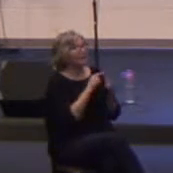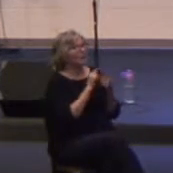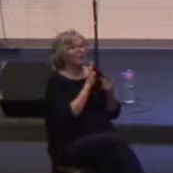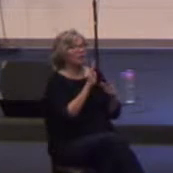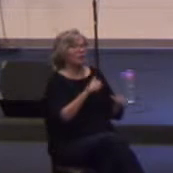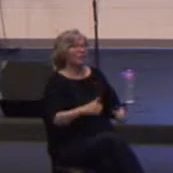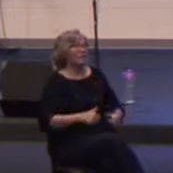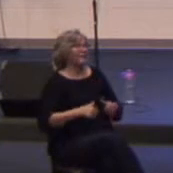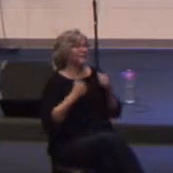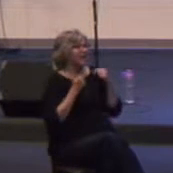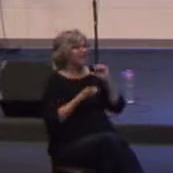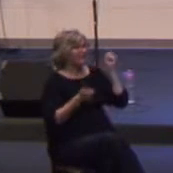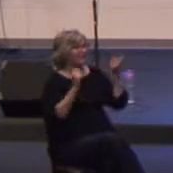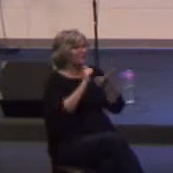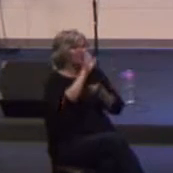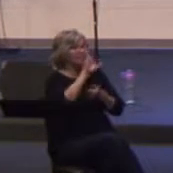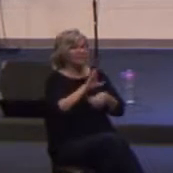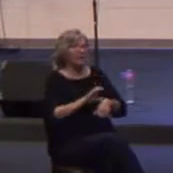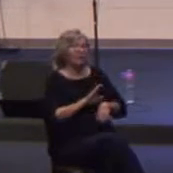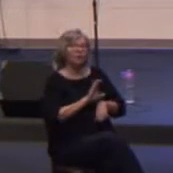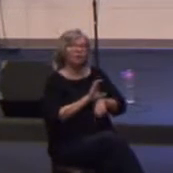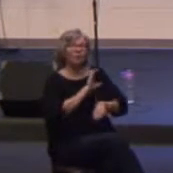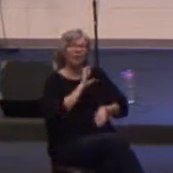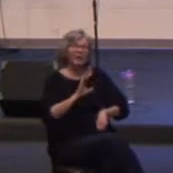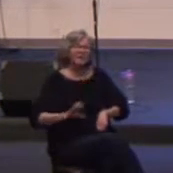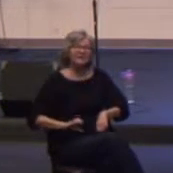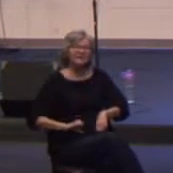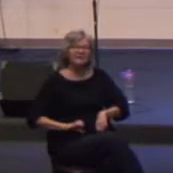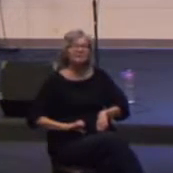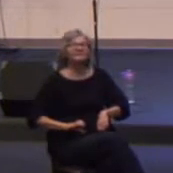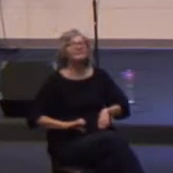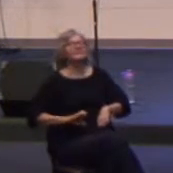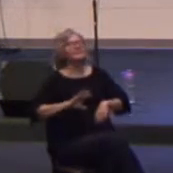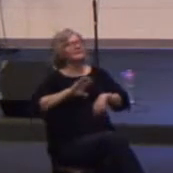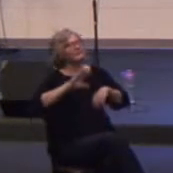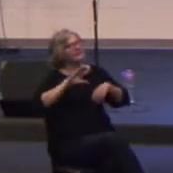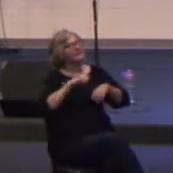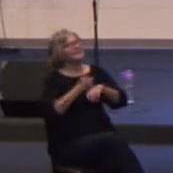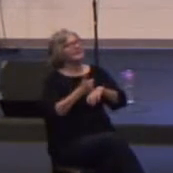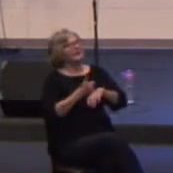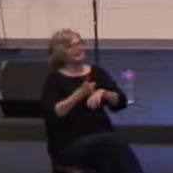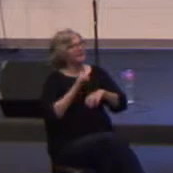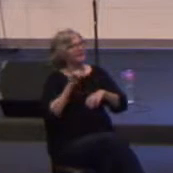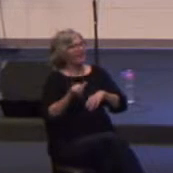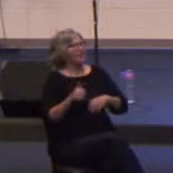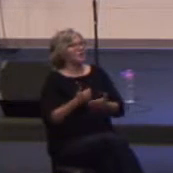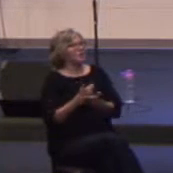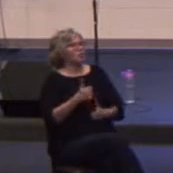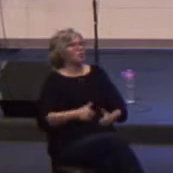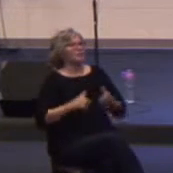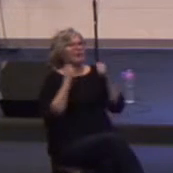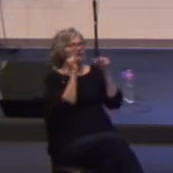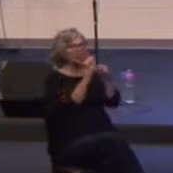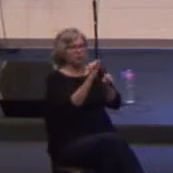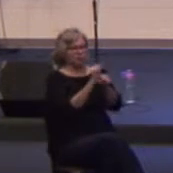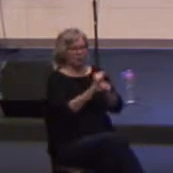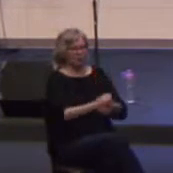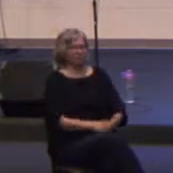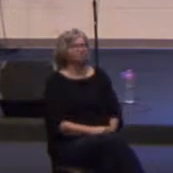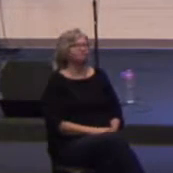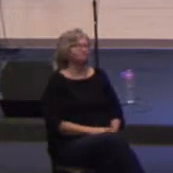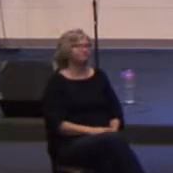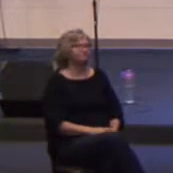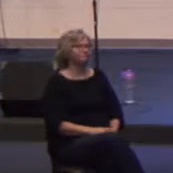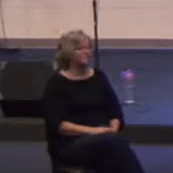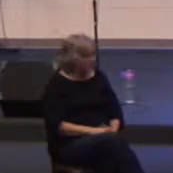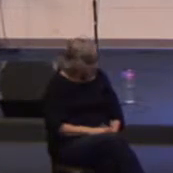that new life to work, so that by putting it to work, you might replace the false gods. He continues, "Therefore, my dear